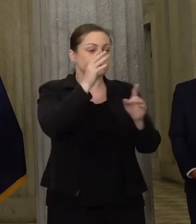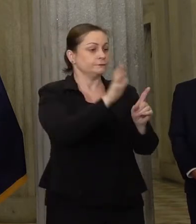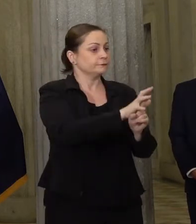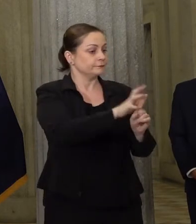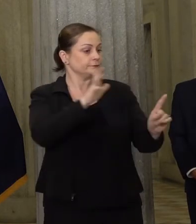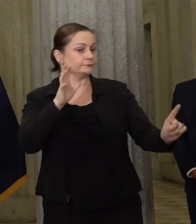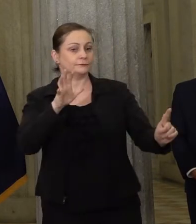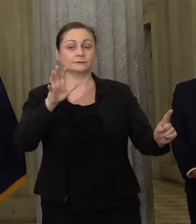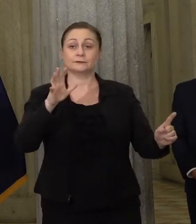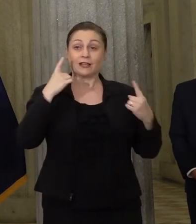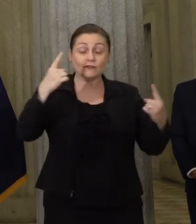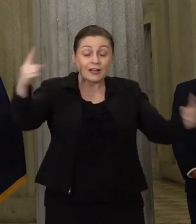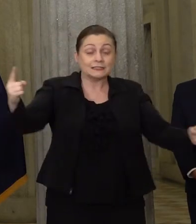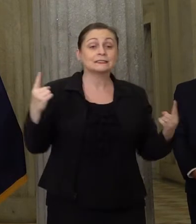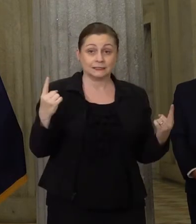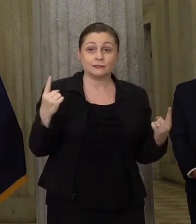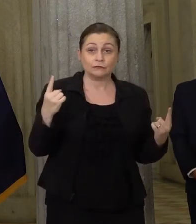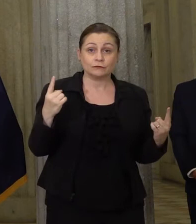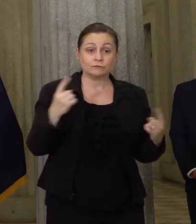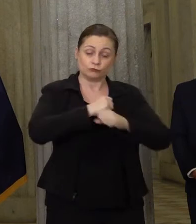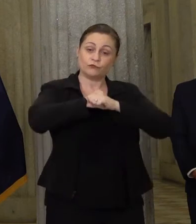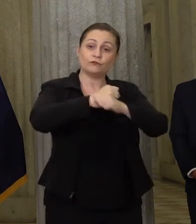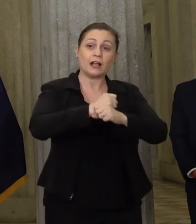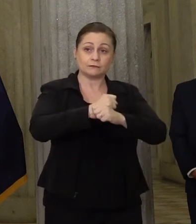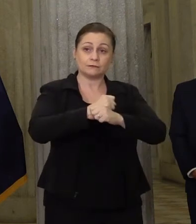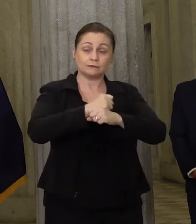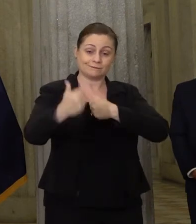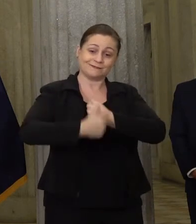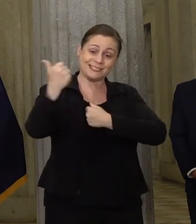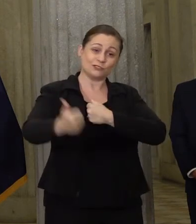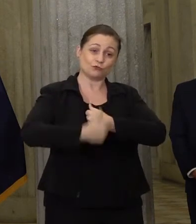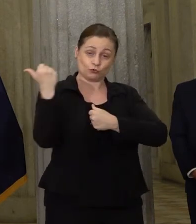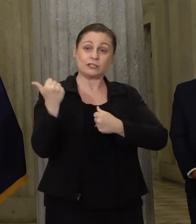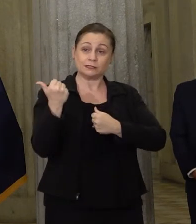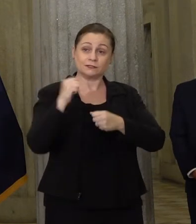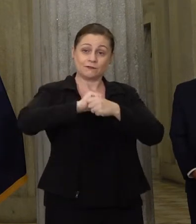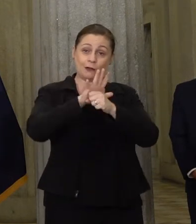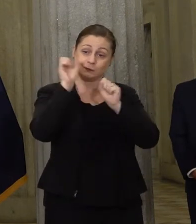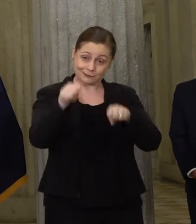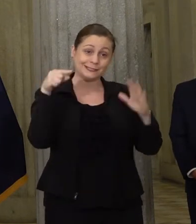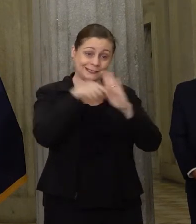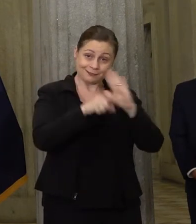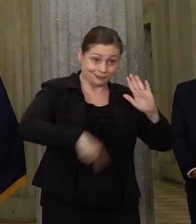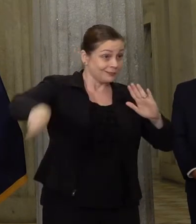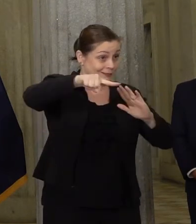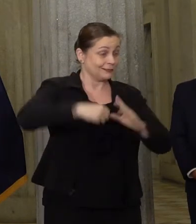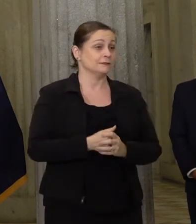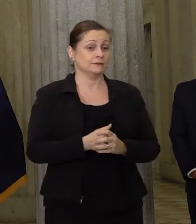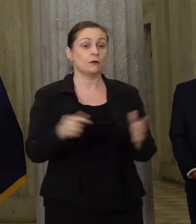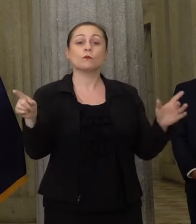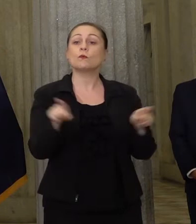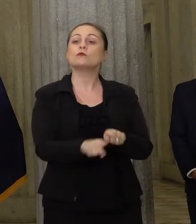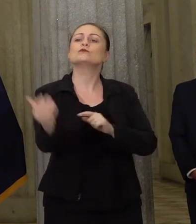are effective tools in preventing this deadly virus from spreading. We also recognize that South Carolinians are